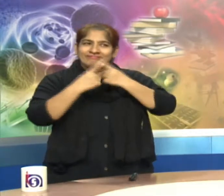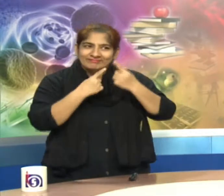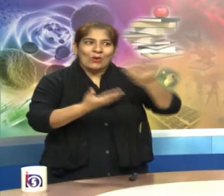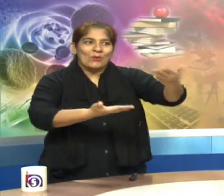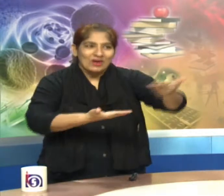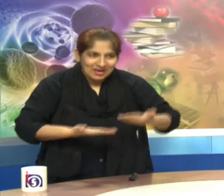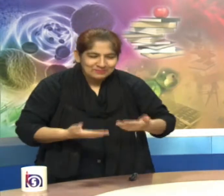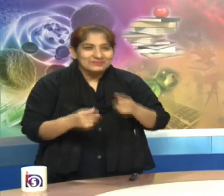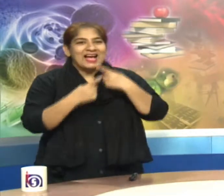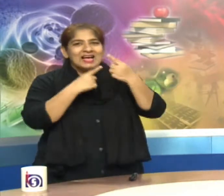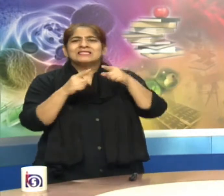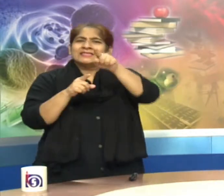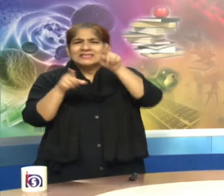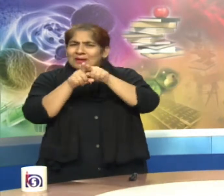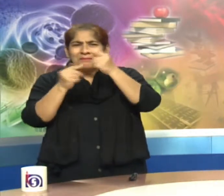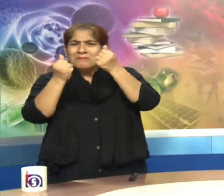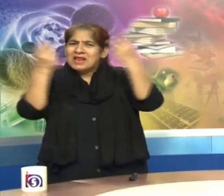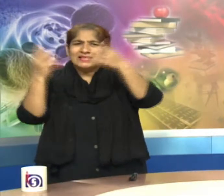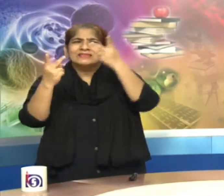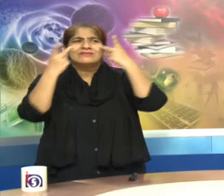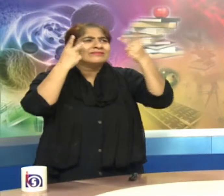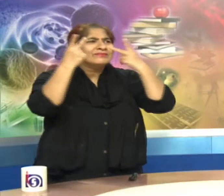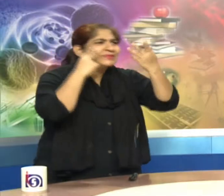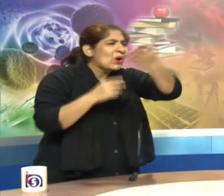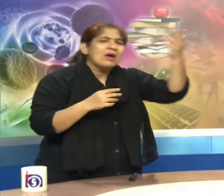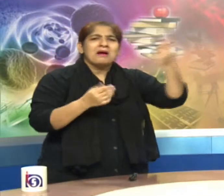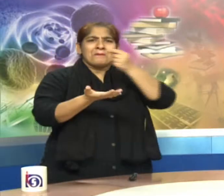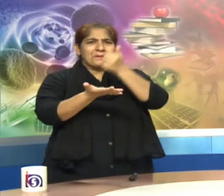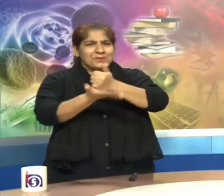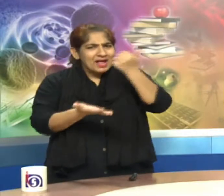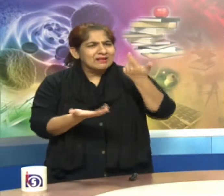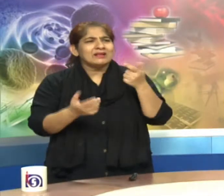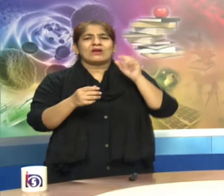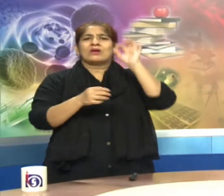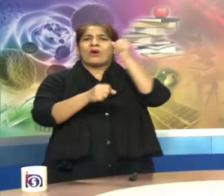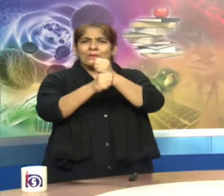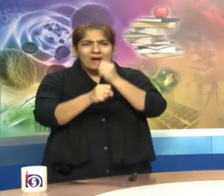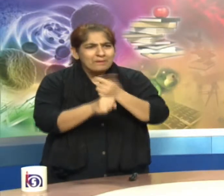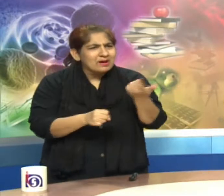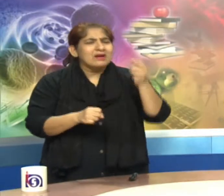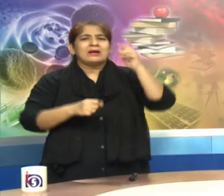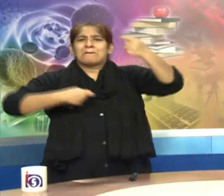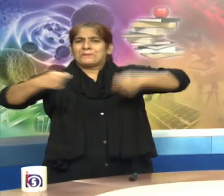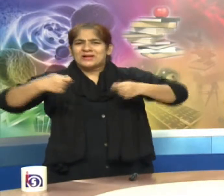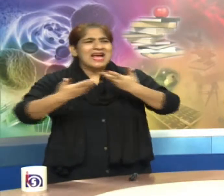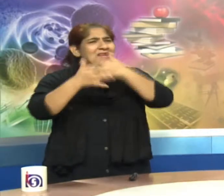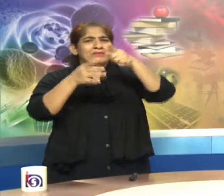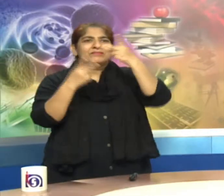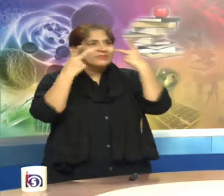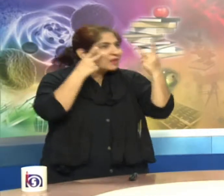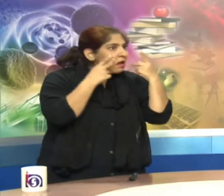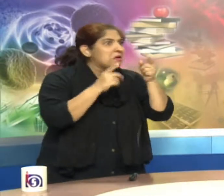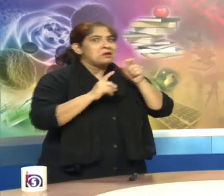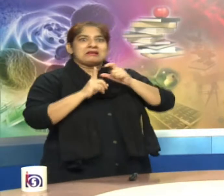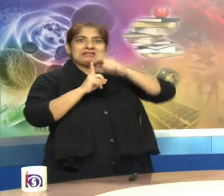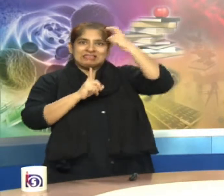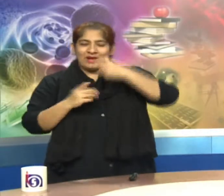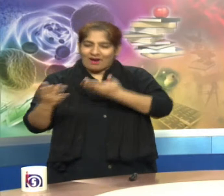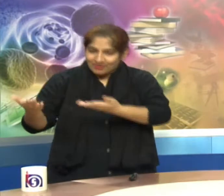then it is a quality, because we see many people around us in business, in